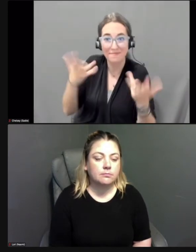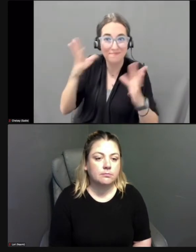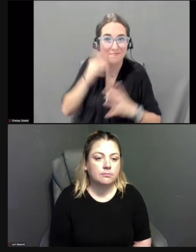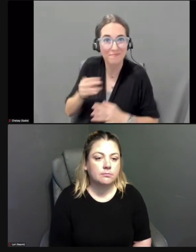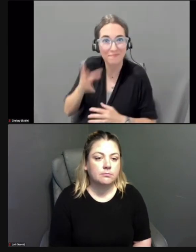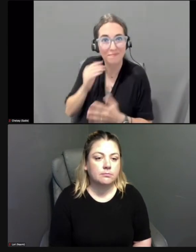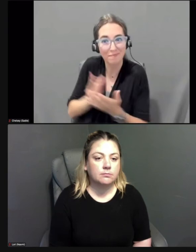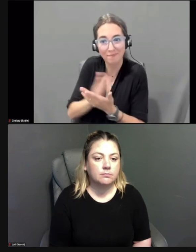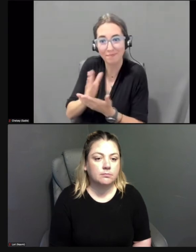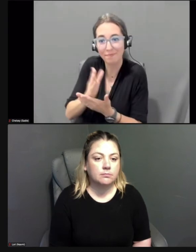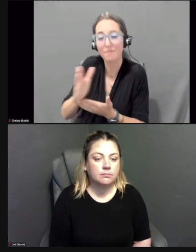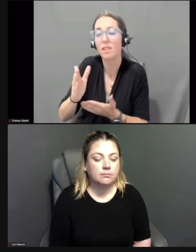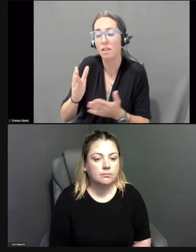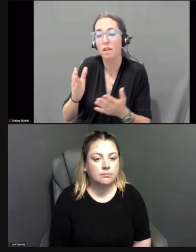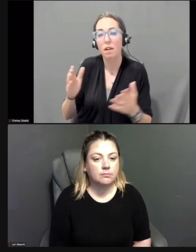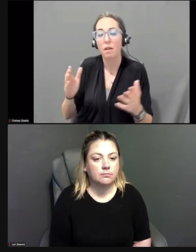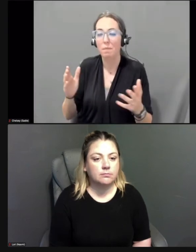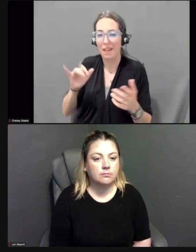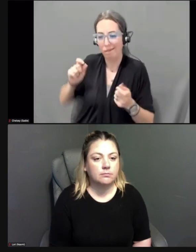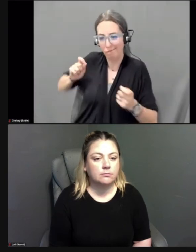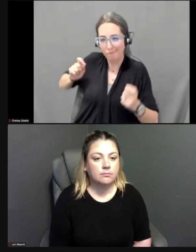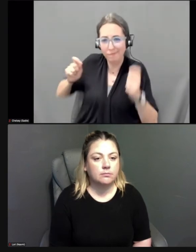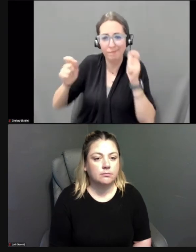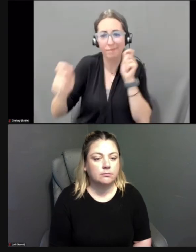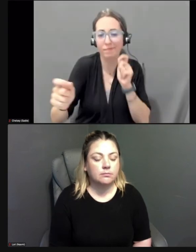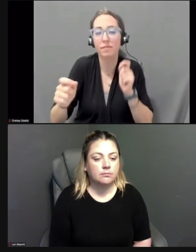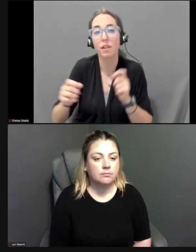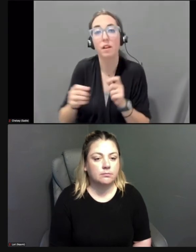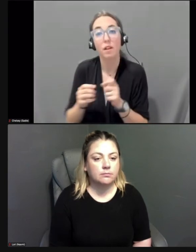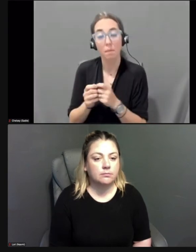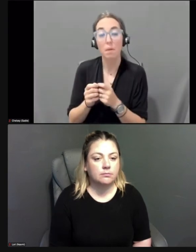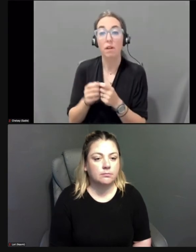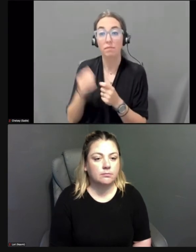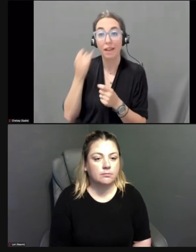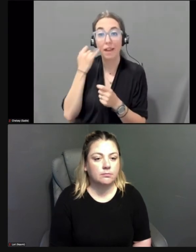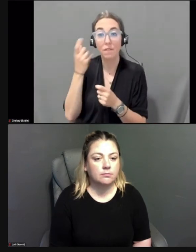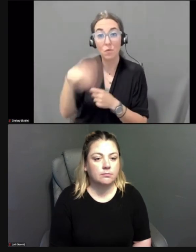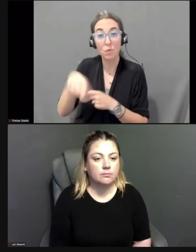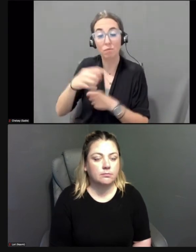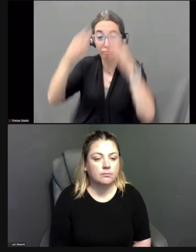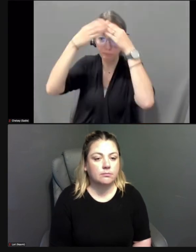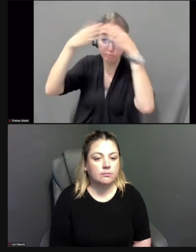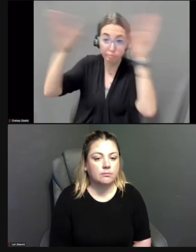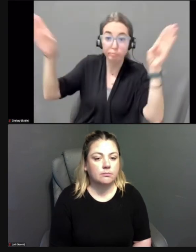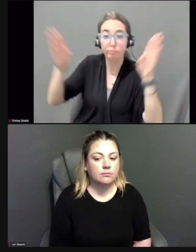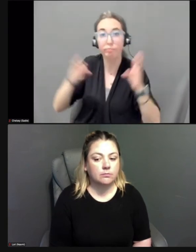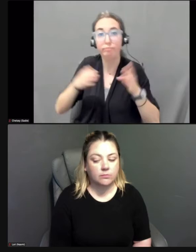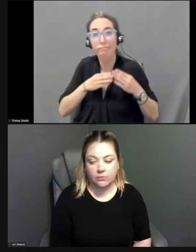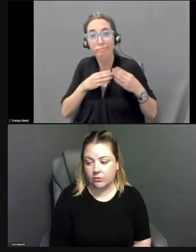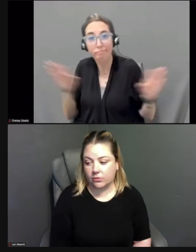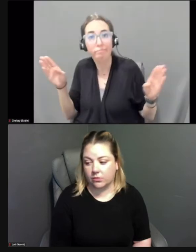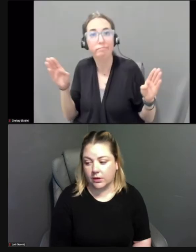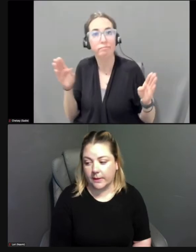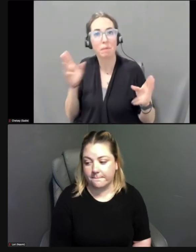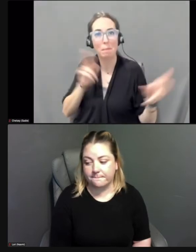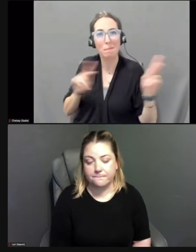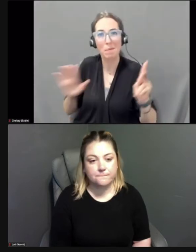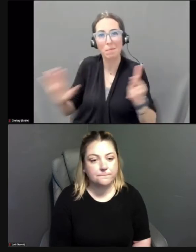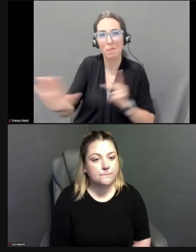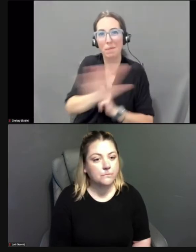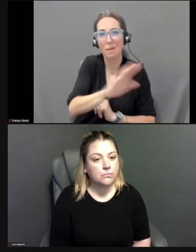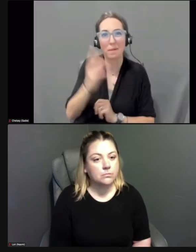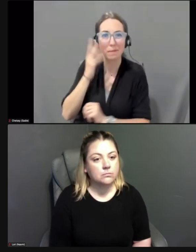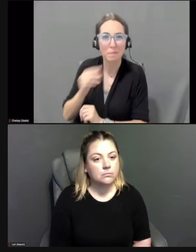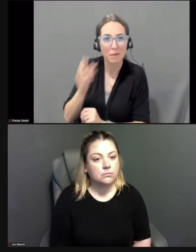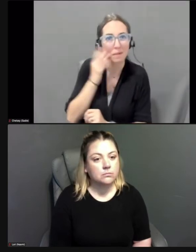to be open, like to learning more about the lived experiences of people and to really acknowledge that everybody has a